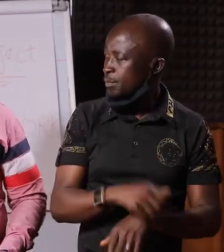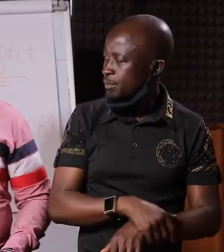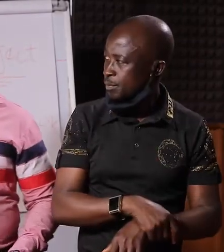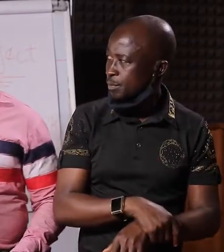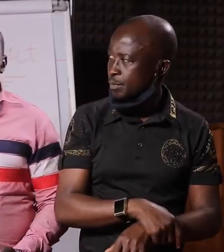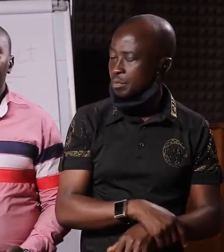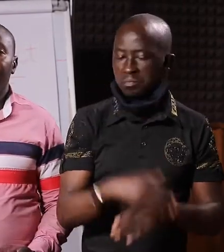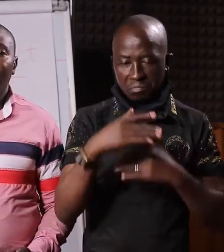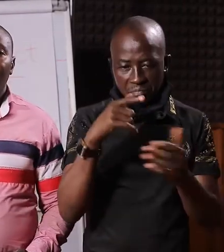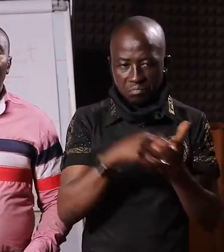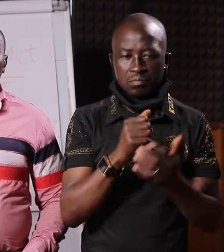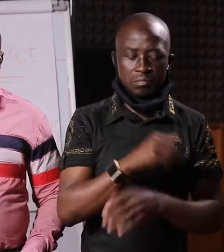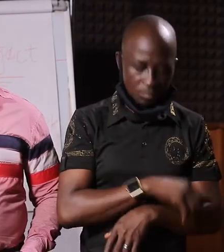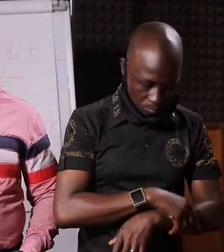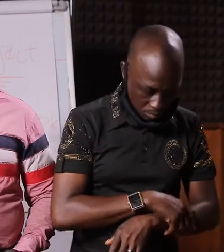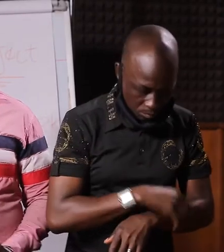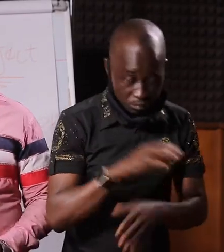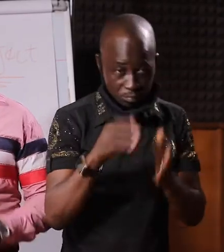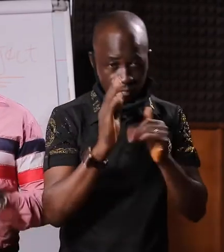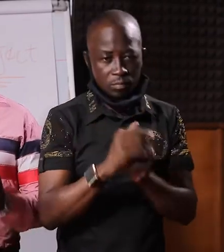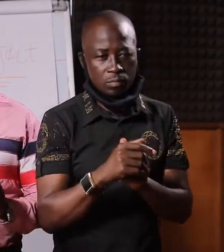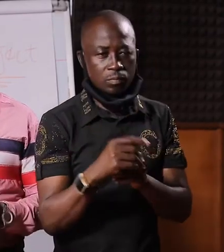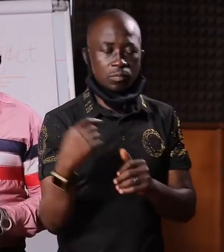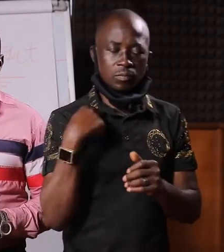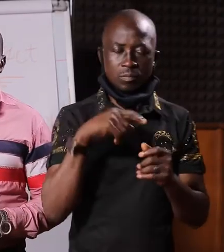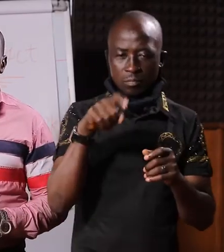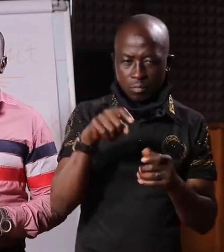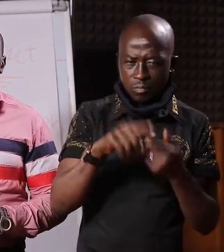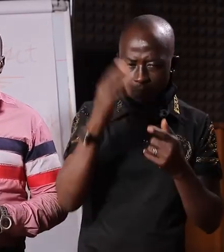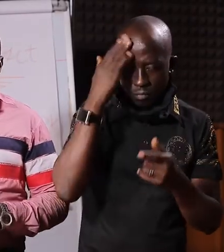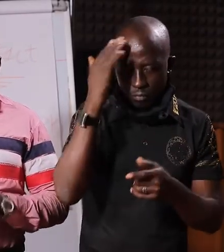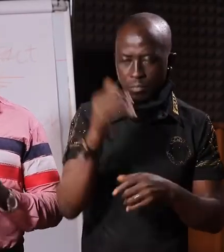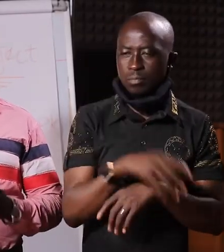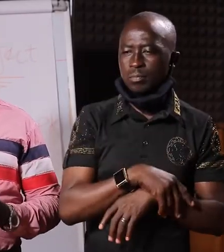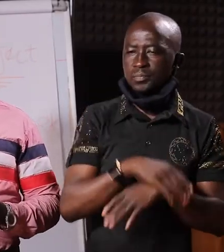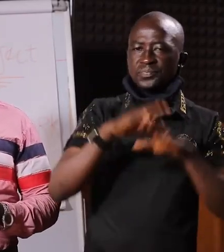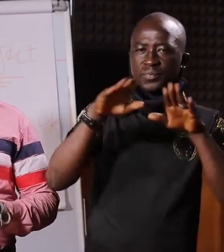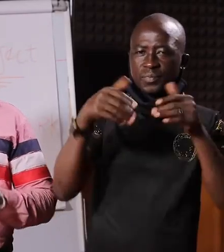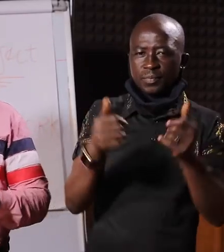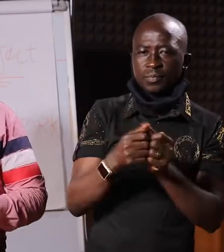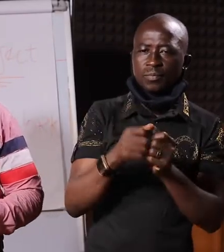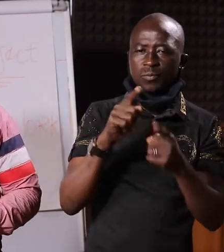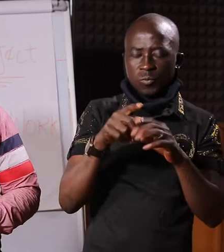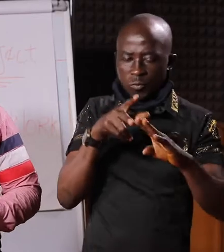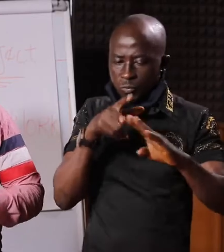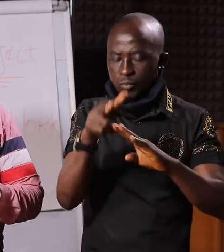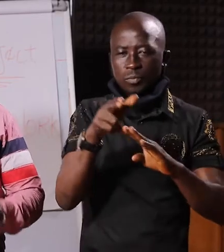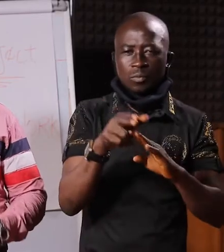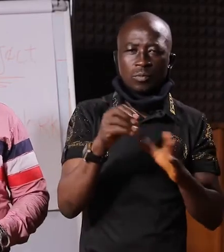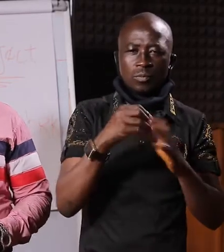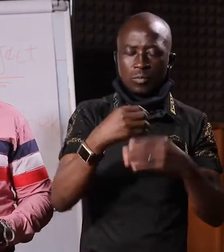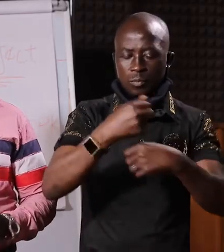Now, having said that, my students, we need to know how to cut